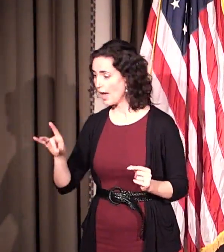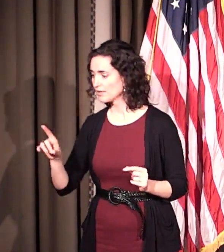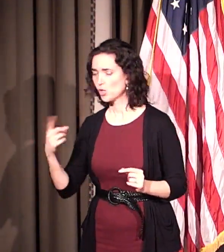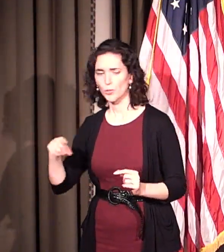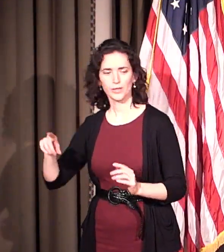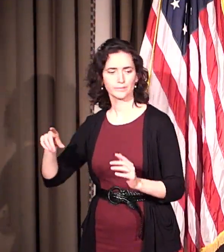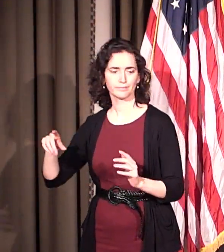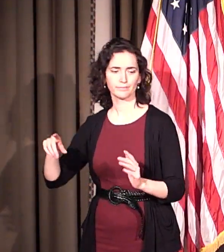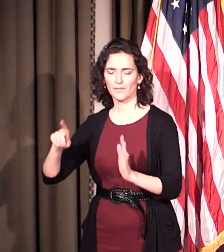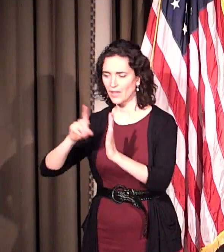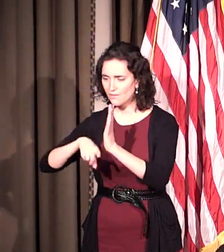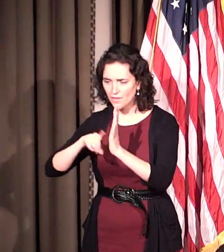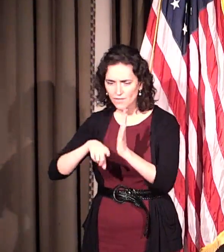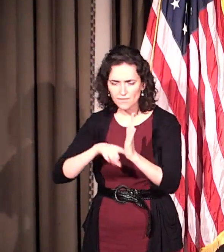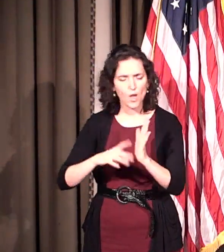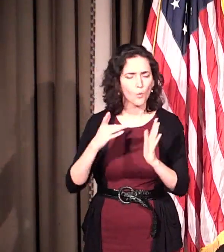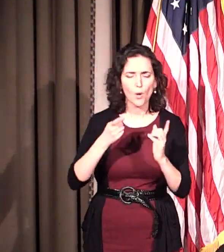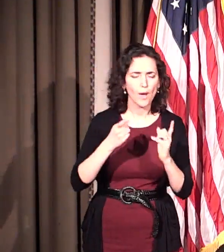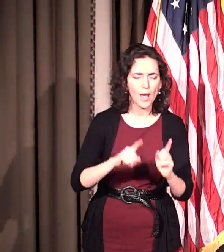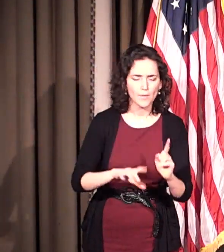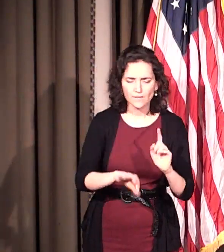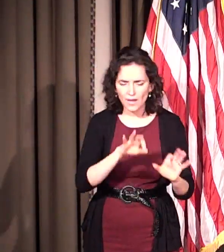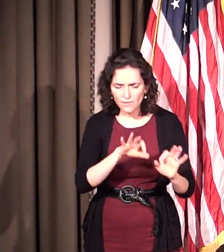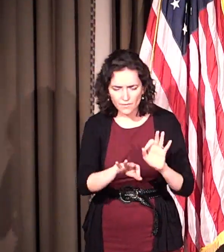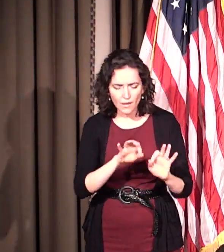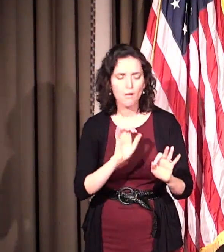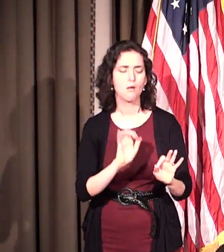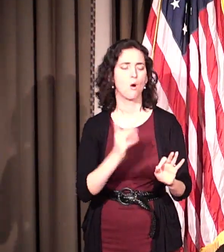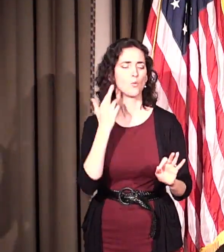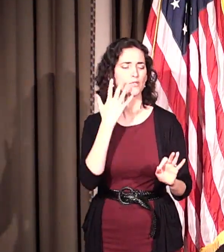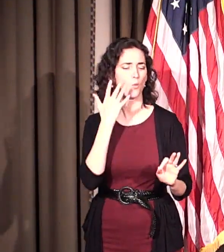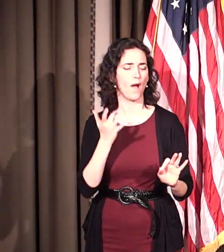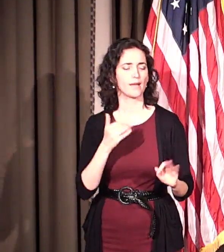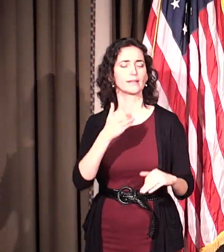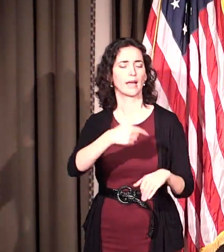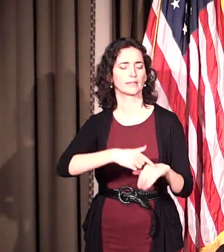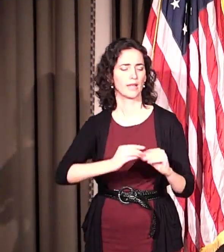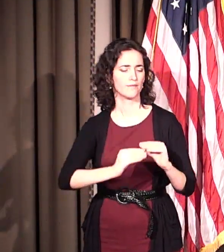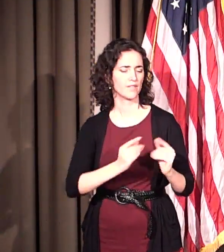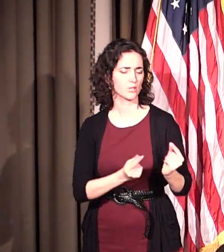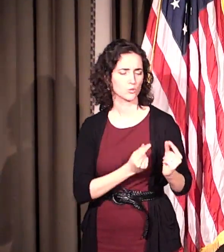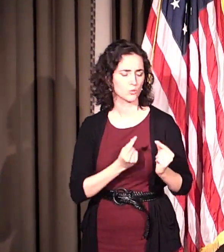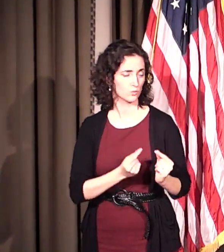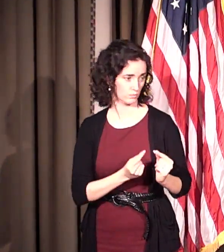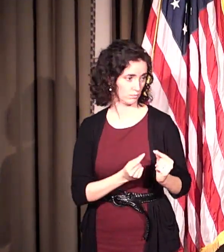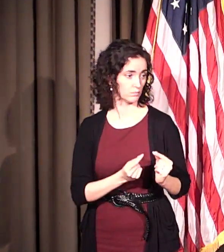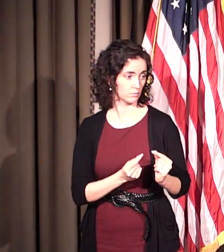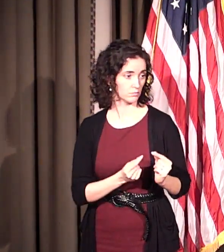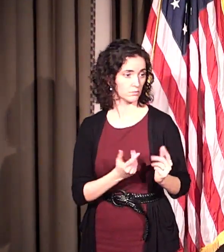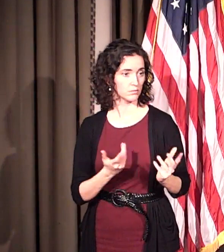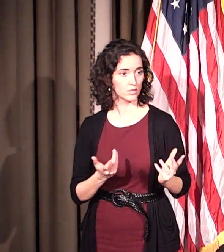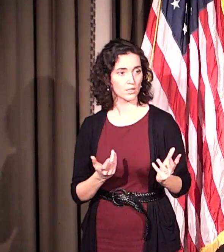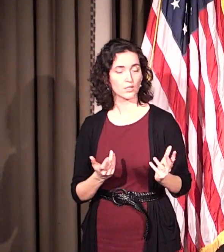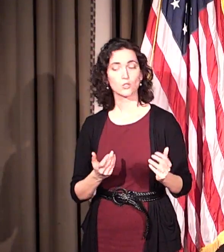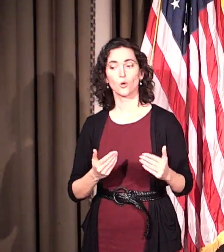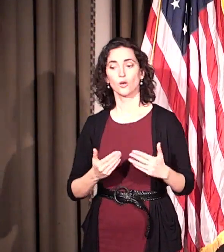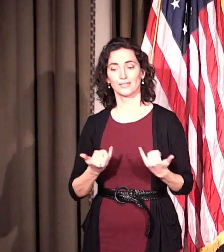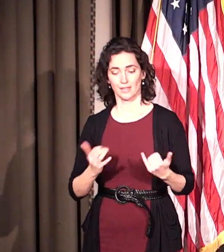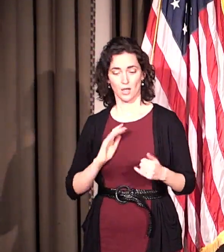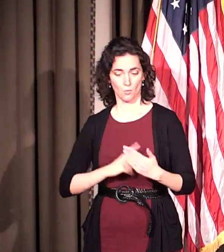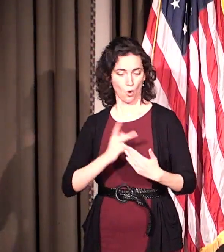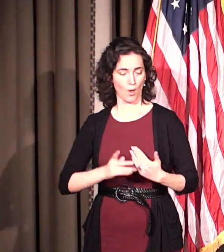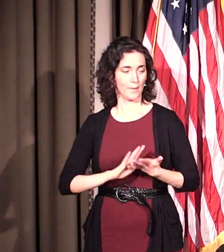do a full review and find out what the cause was and how we can address it and make it a more robust